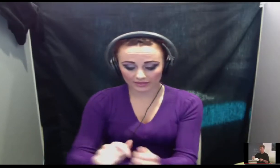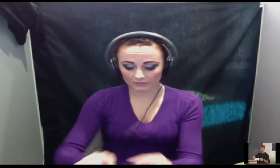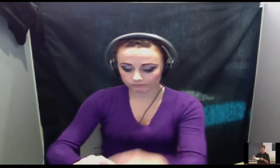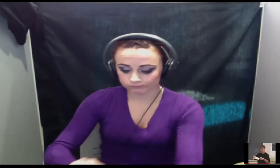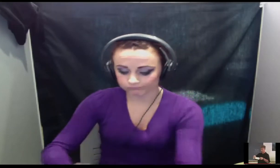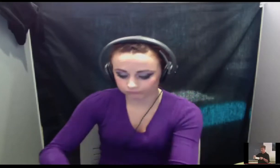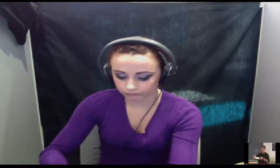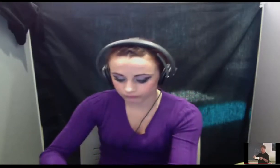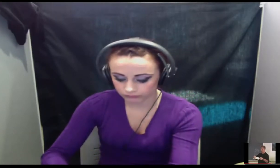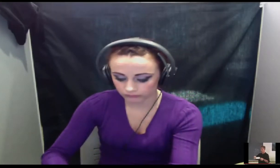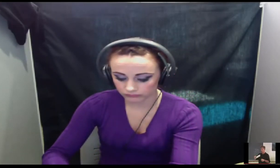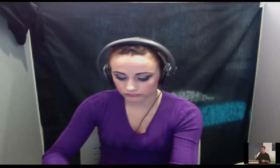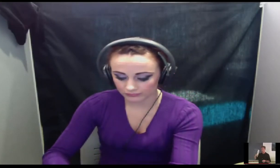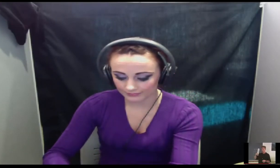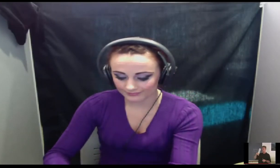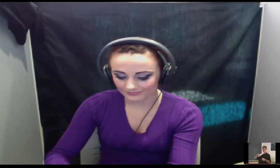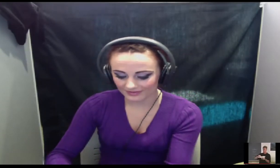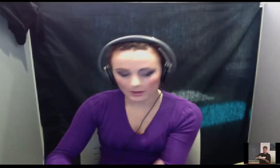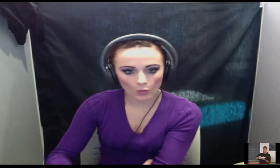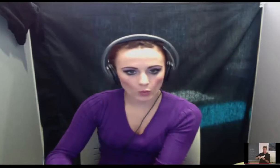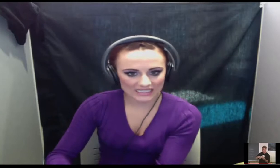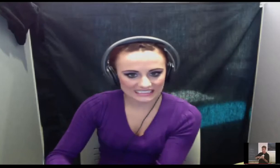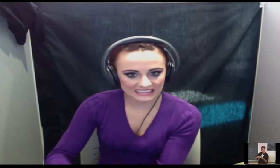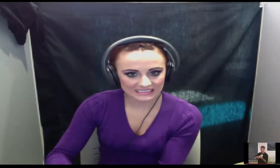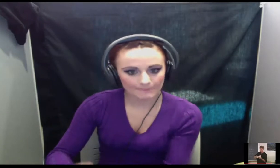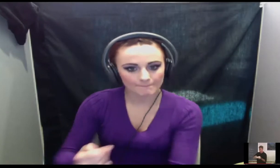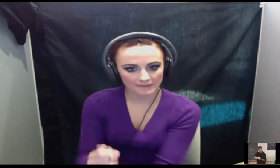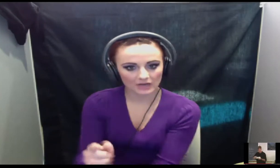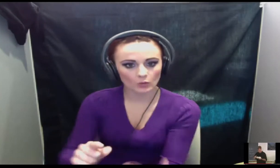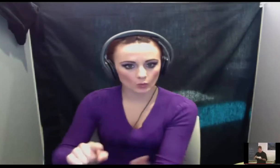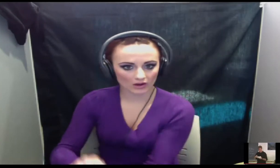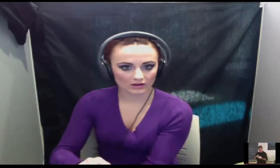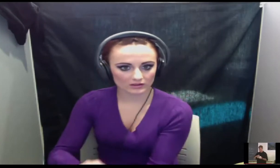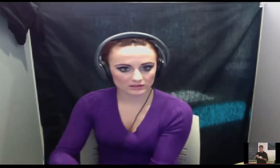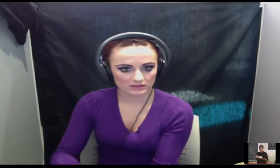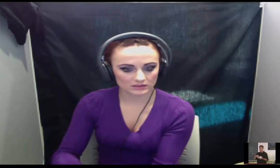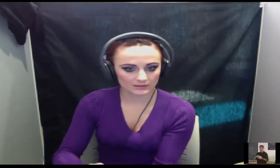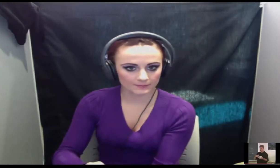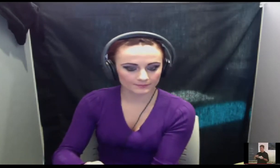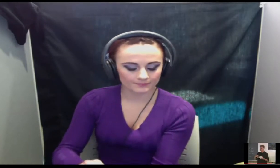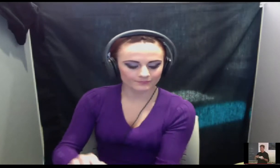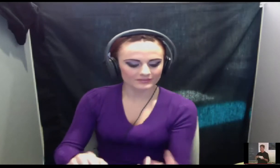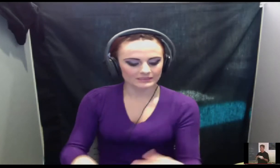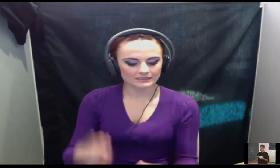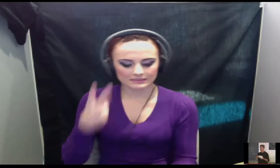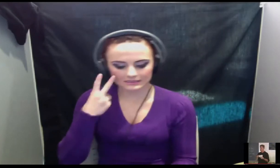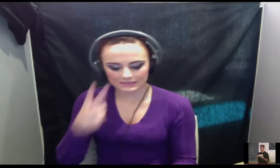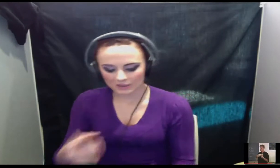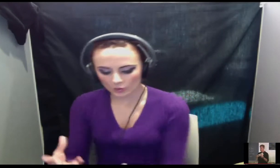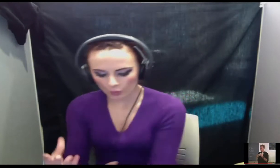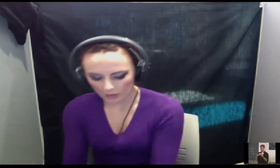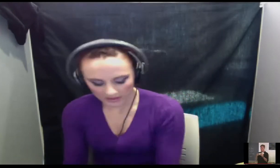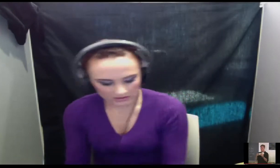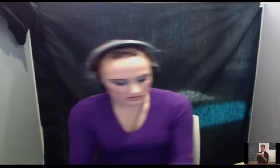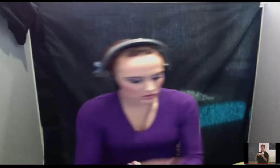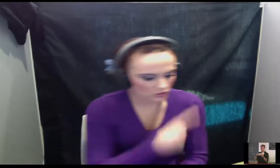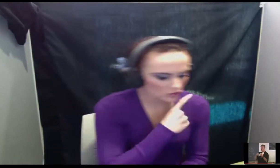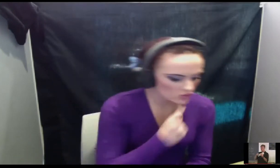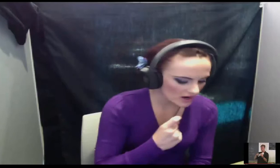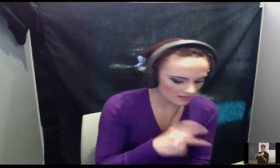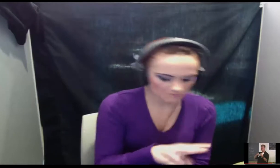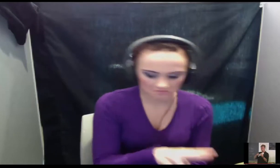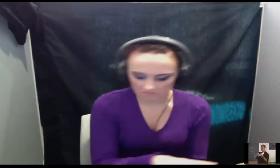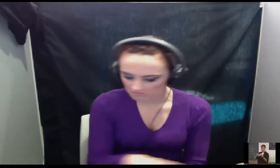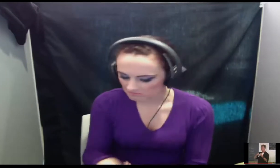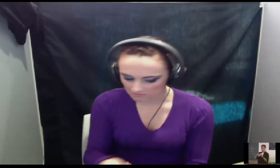is the dry bulb. This one stays dry. They read the two. They will come up with different temperature readings. Then you do a